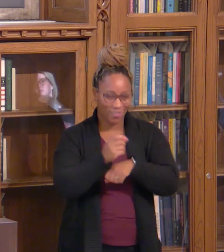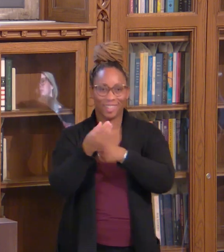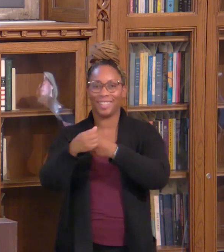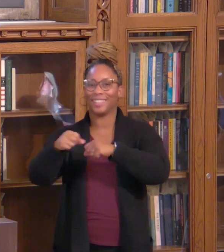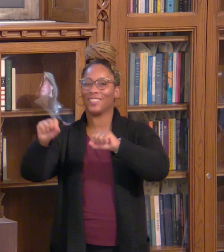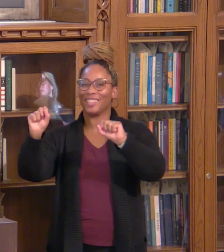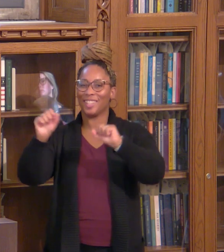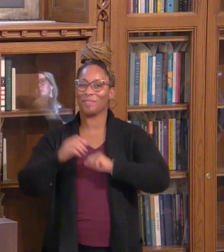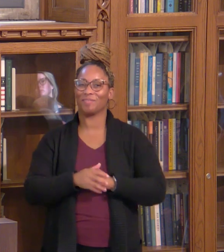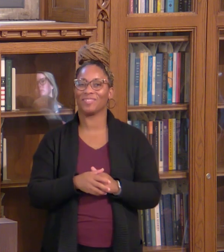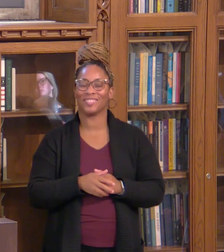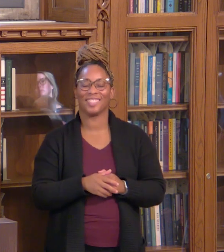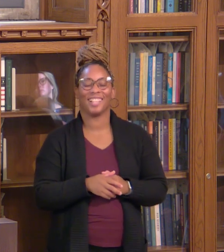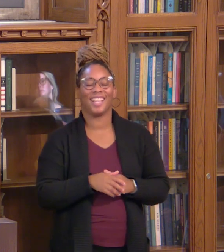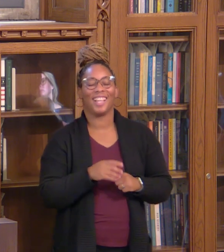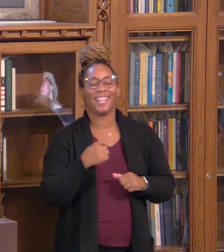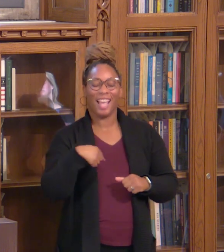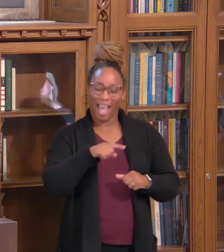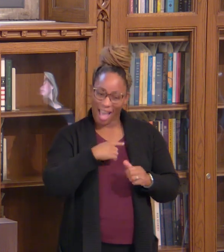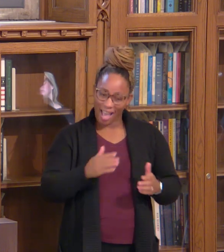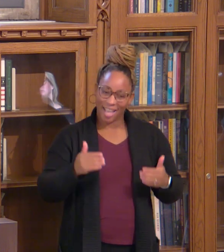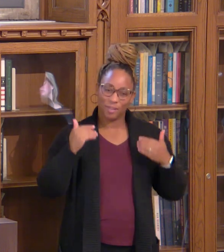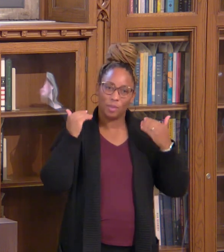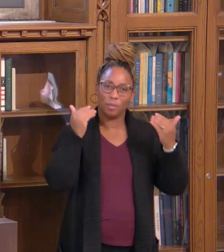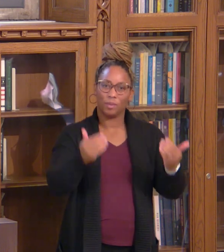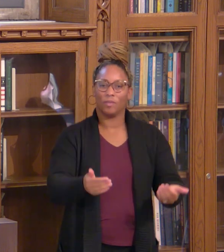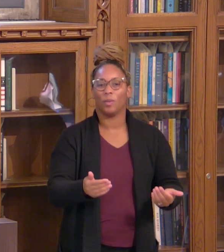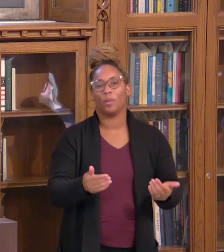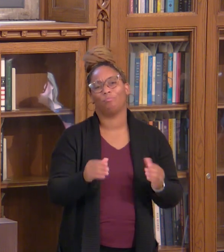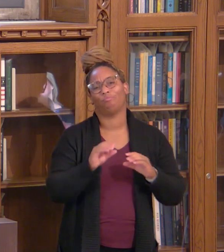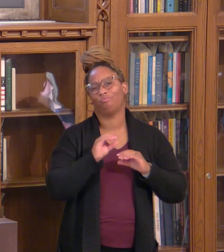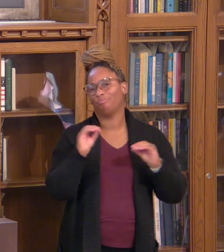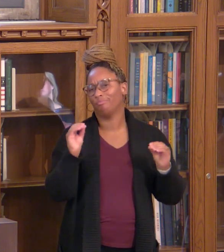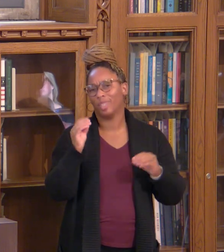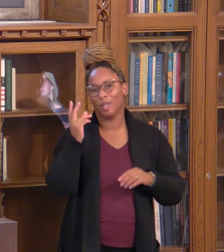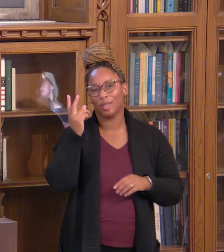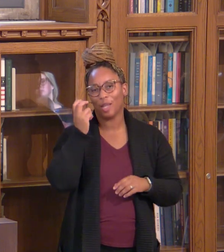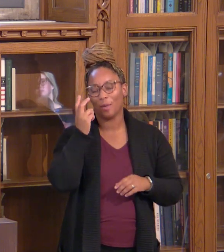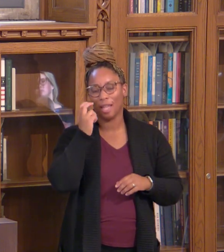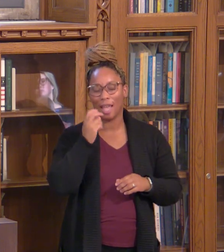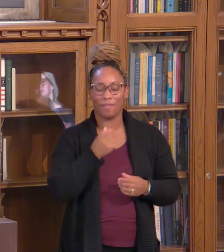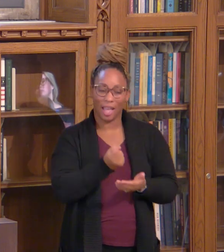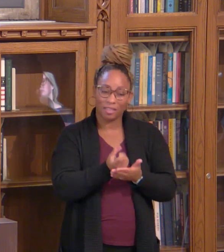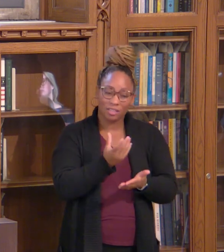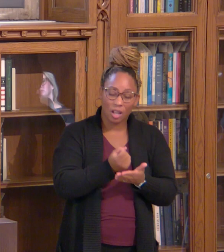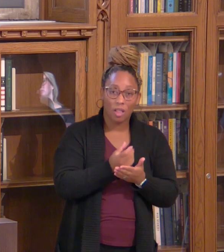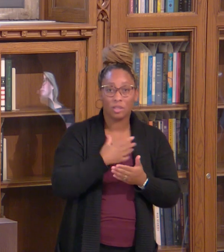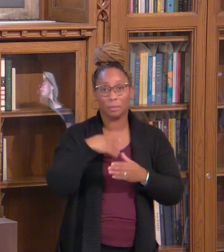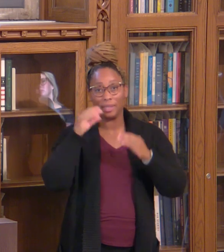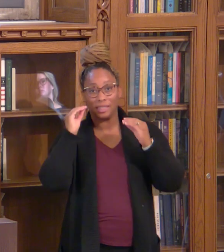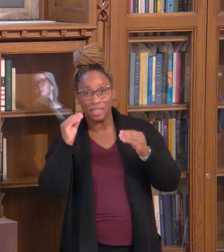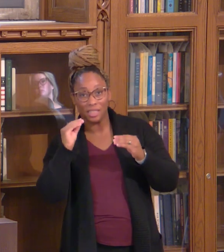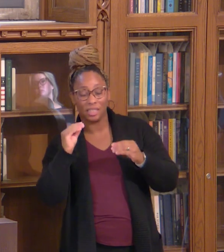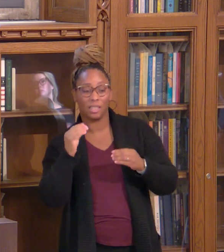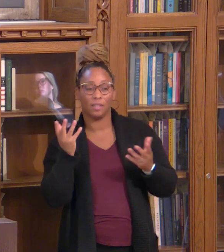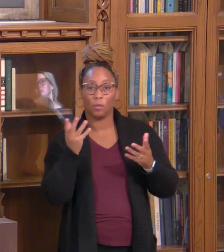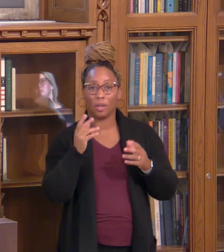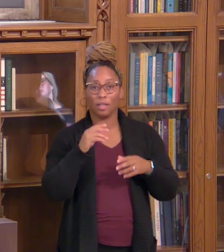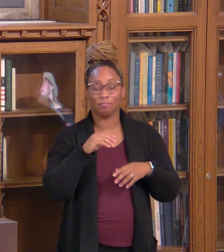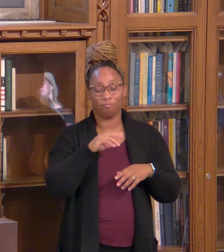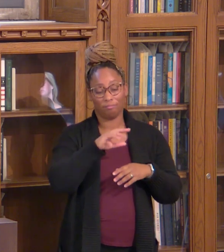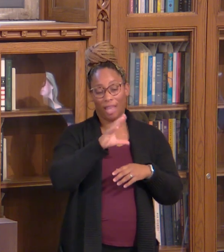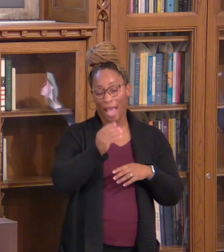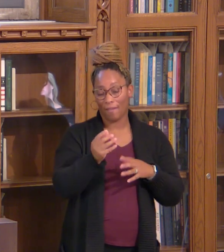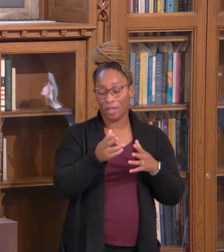Freedom as we move forward there is no doubt that the scholarship and teaching of African-American history